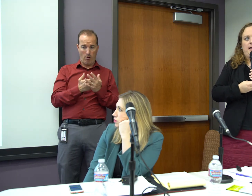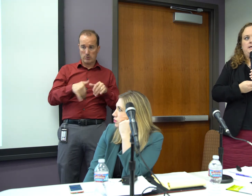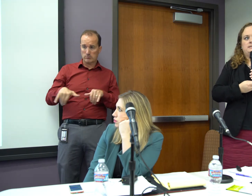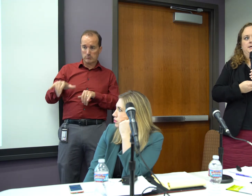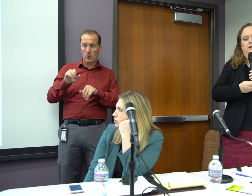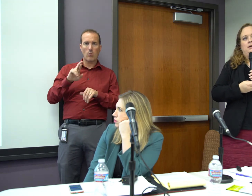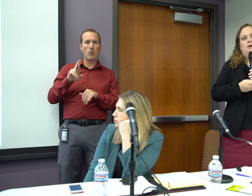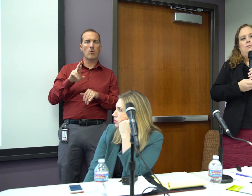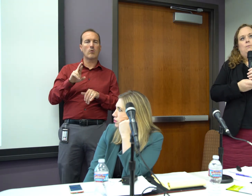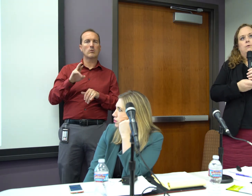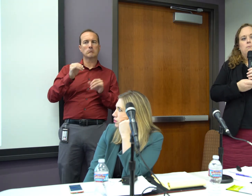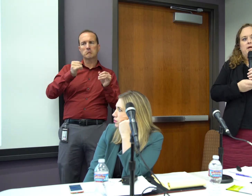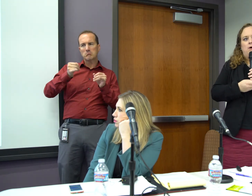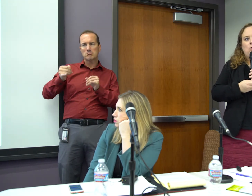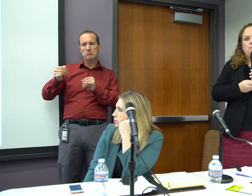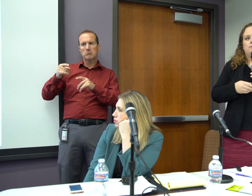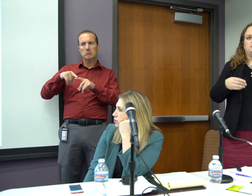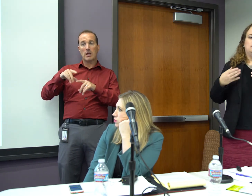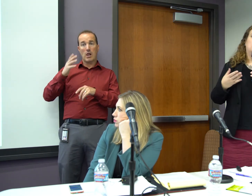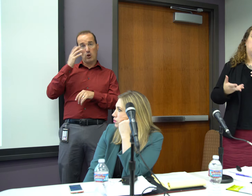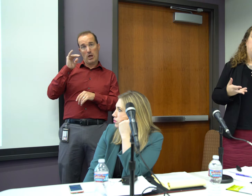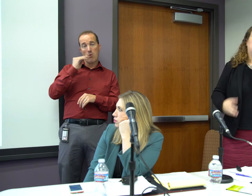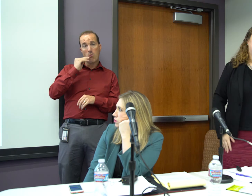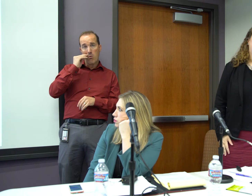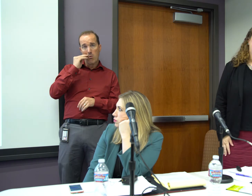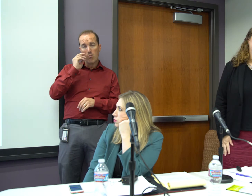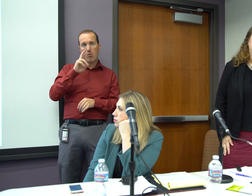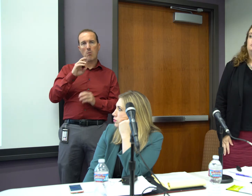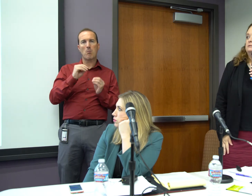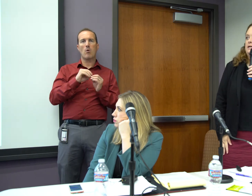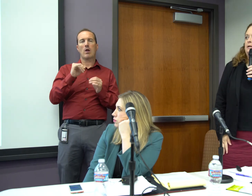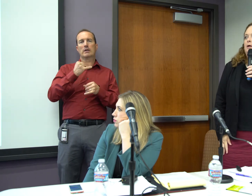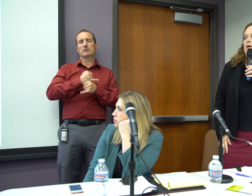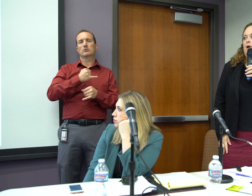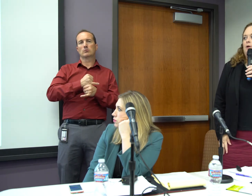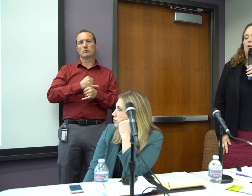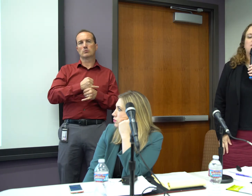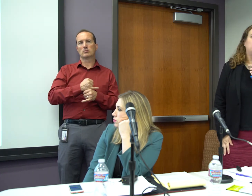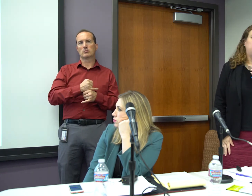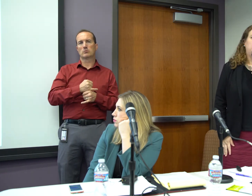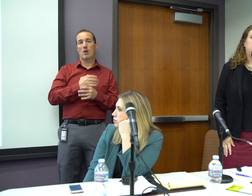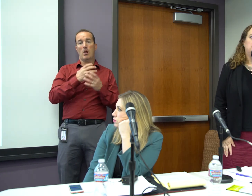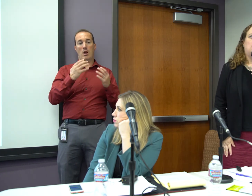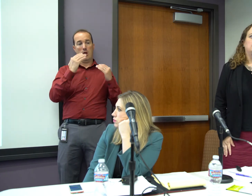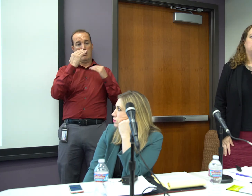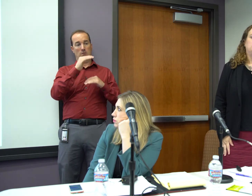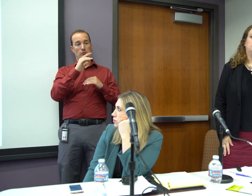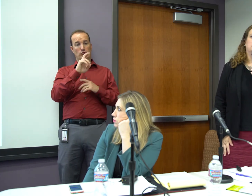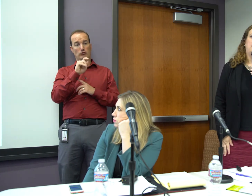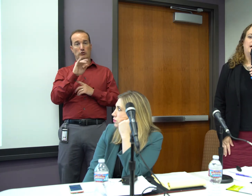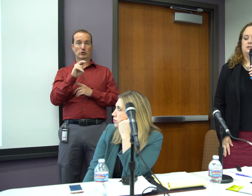like? And is it look more like a home, or does it look like a more institutional setting? Are there a lot of restrictions? Are